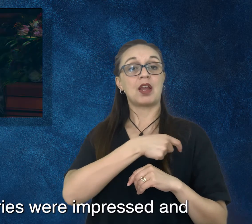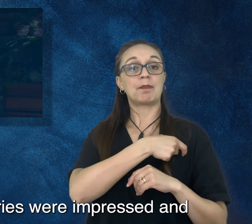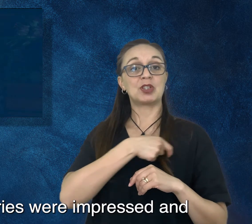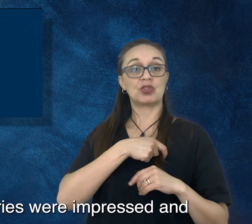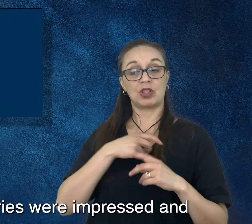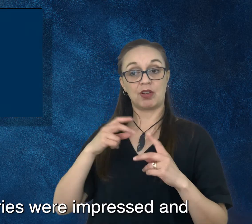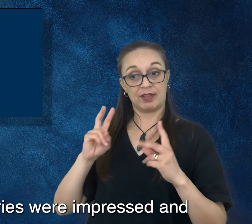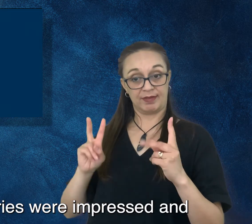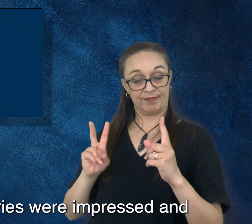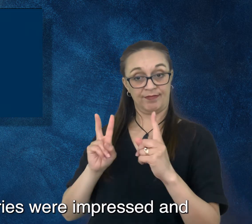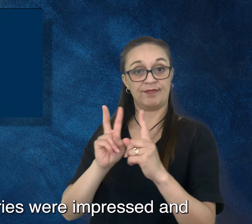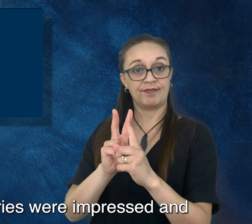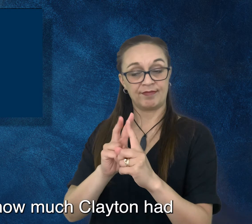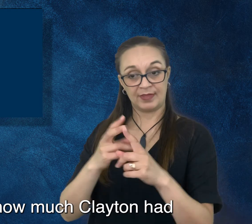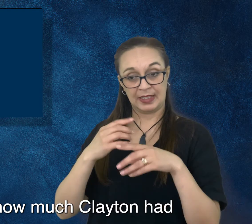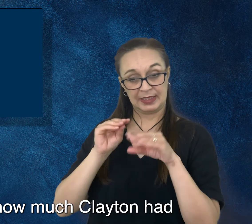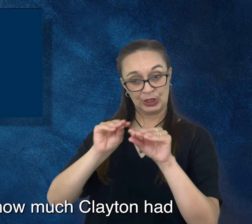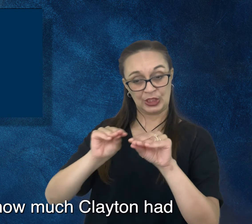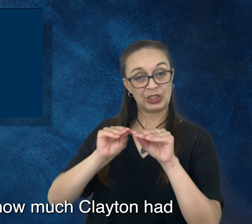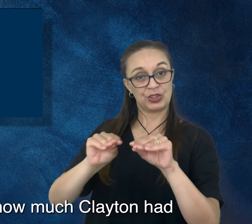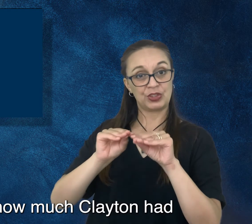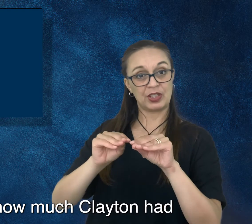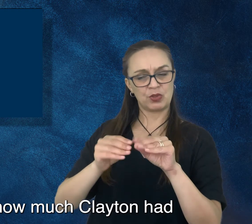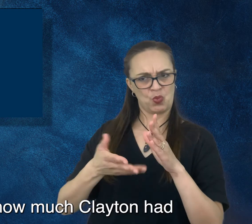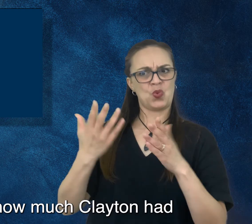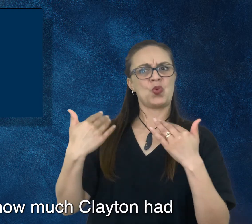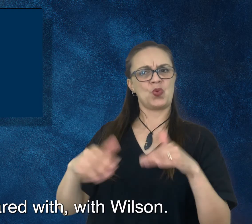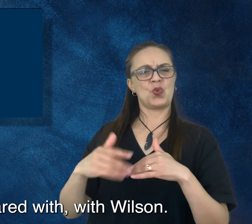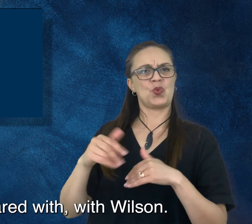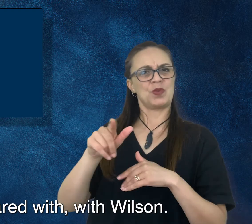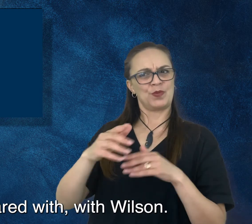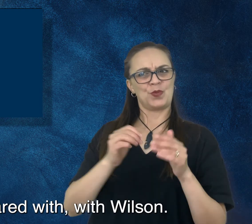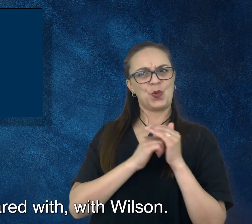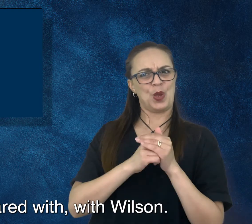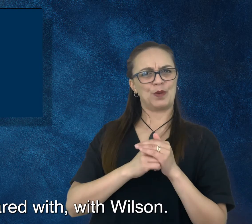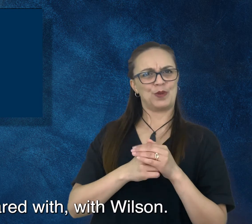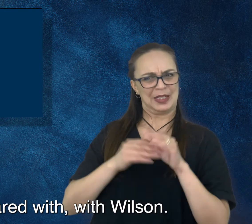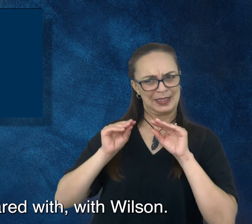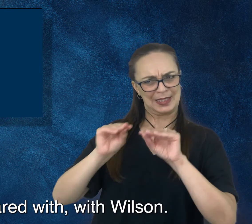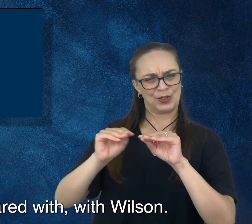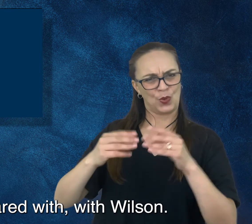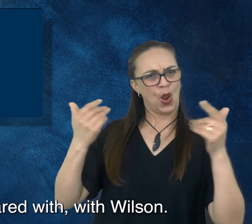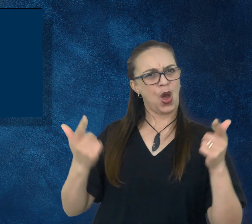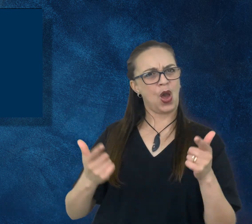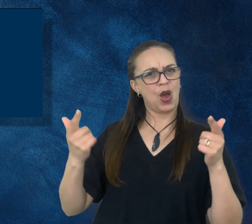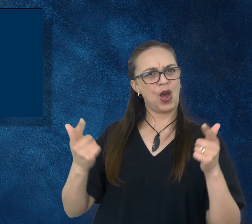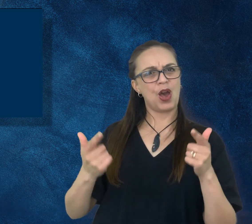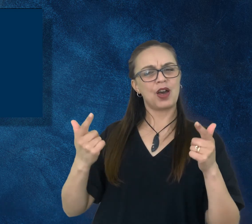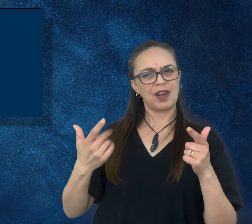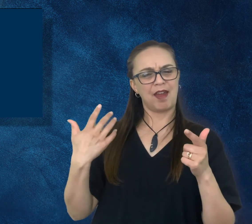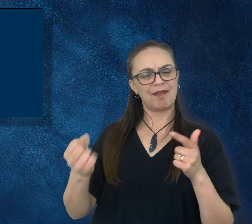The missionaries were impressed and amazed at how much Clayton had already shared with Wilson.